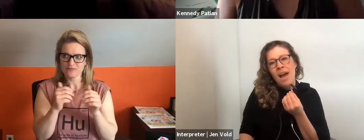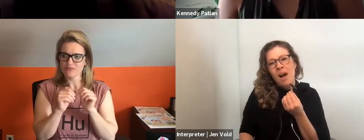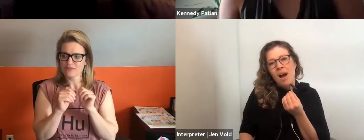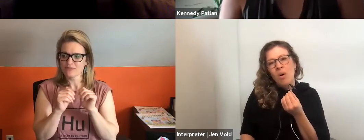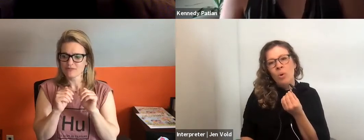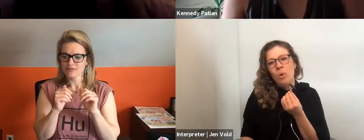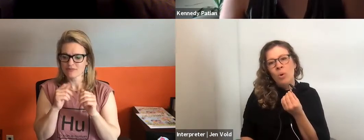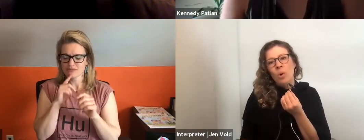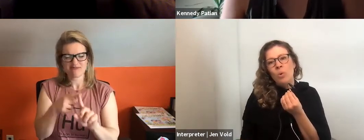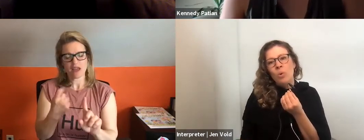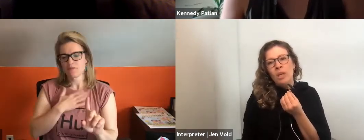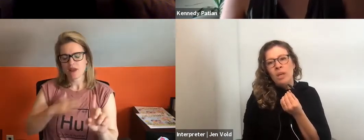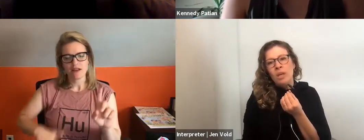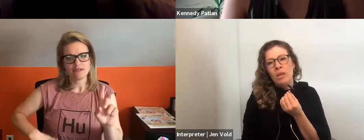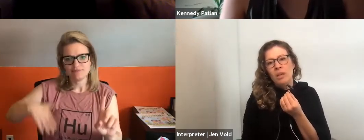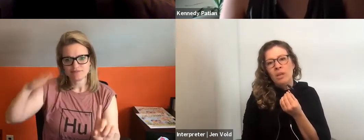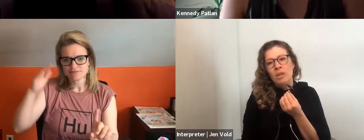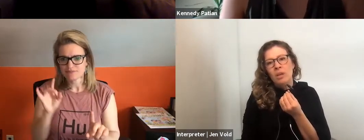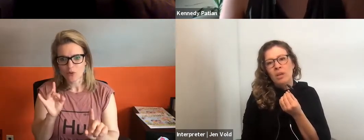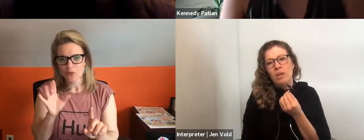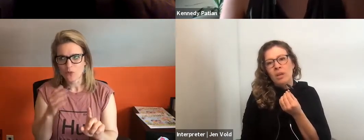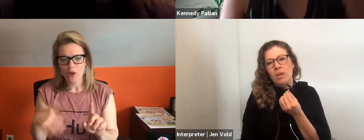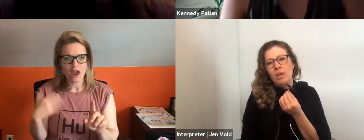lot of how we